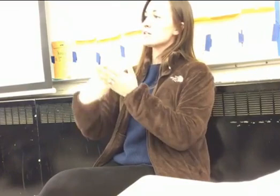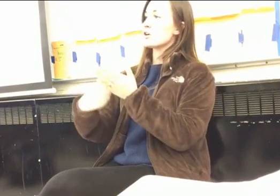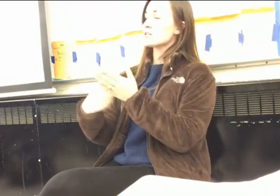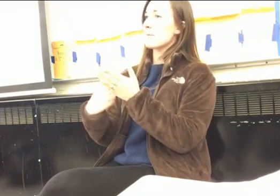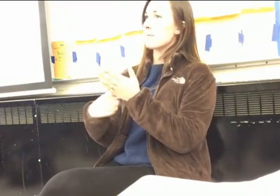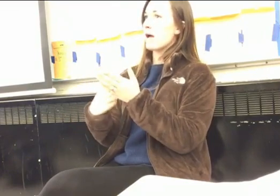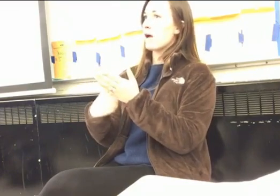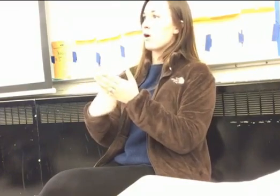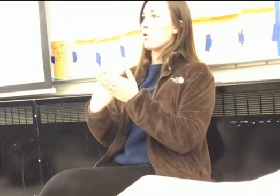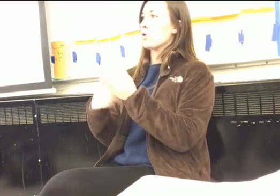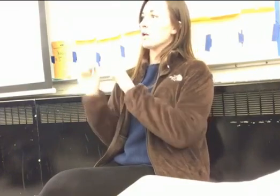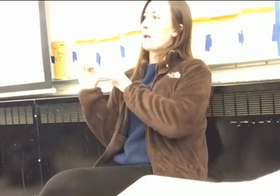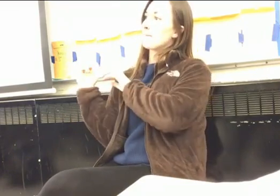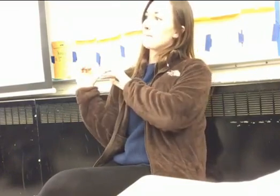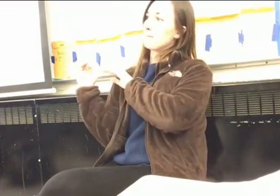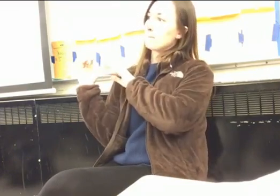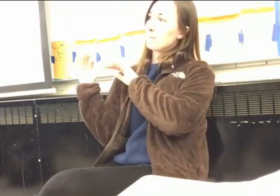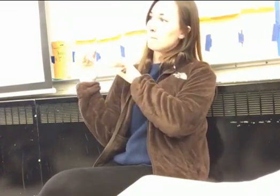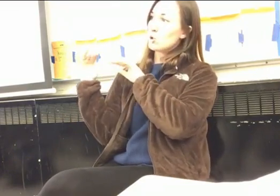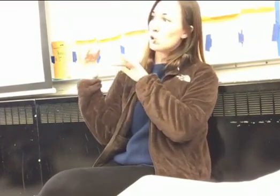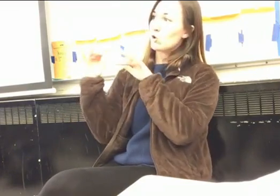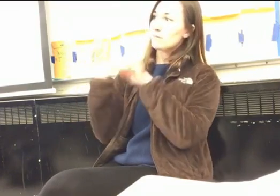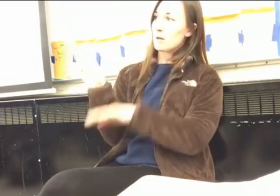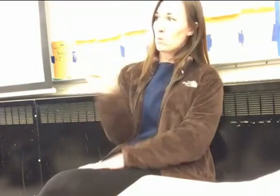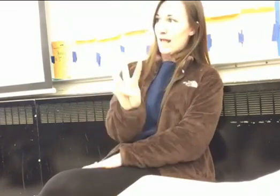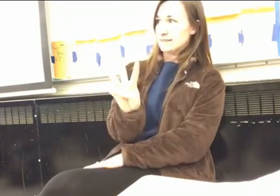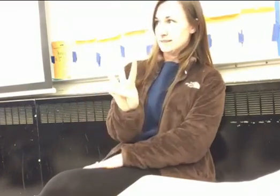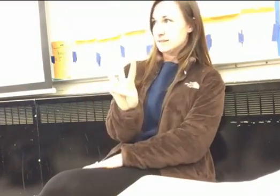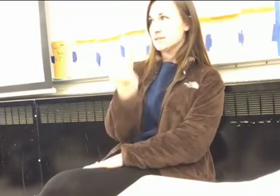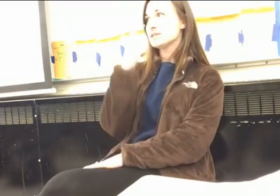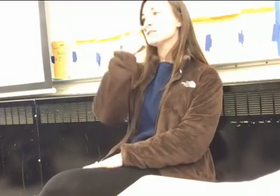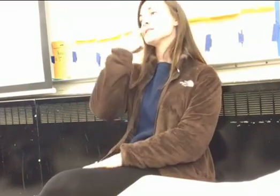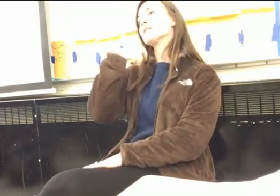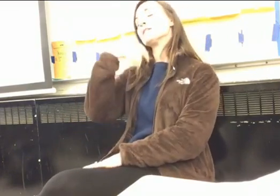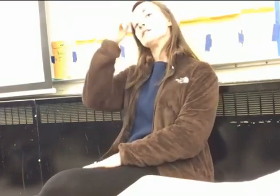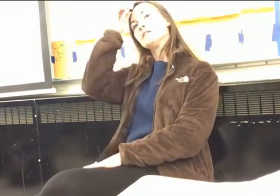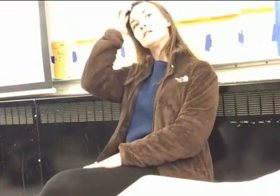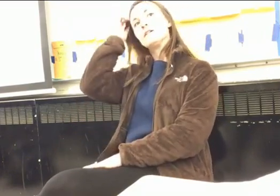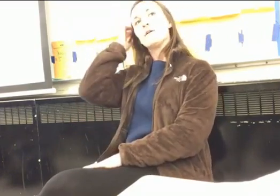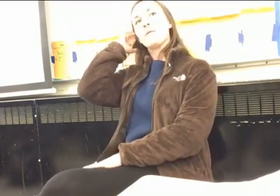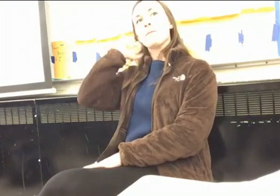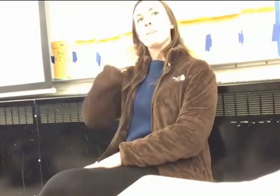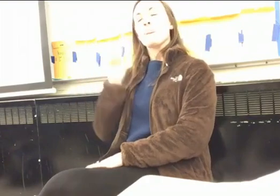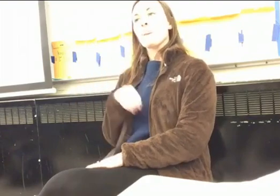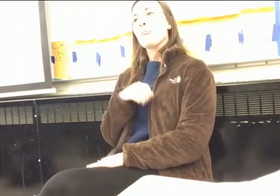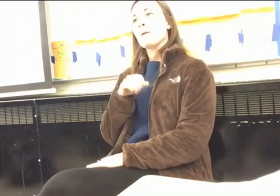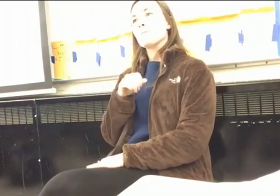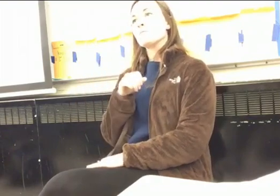about movement west, right? We're going to be going west to the Homestead Act.